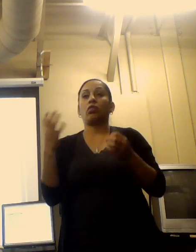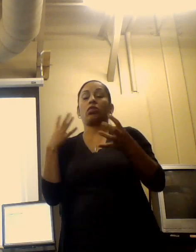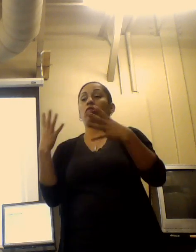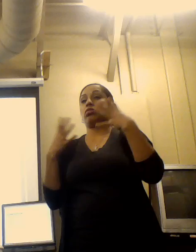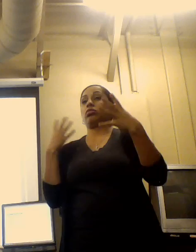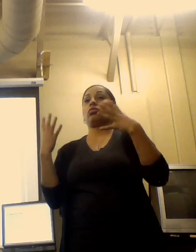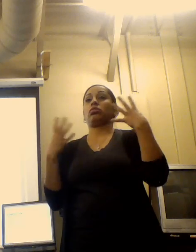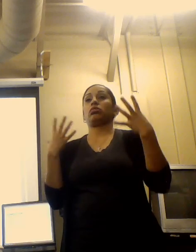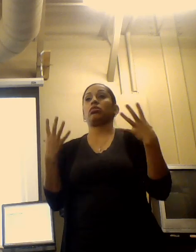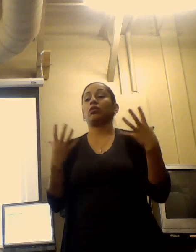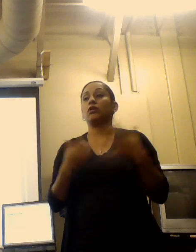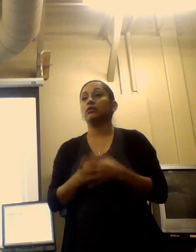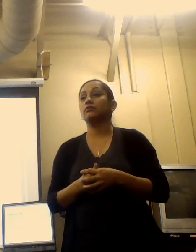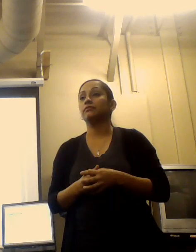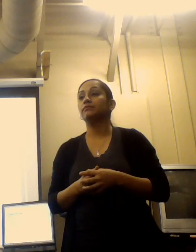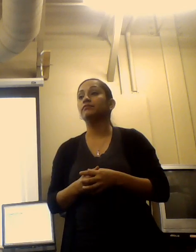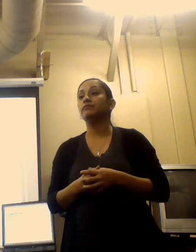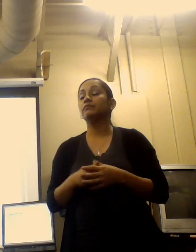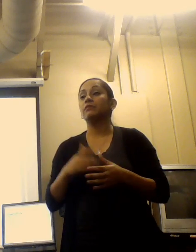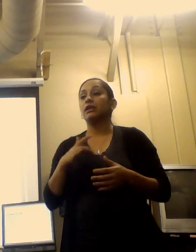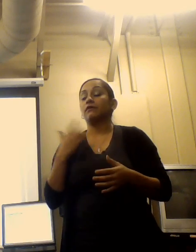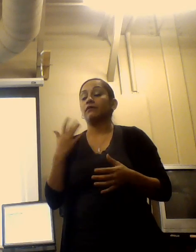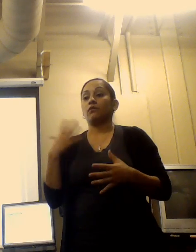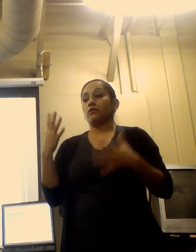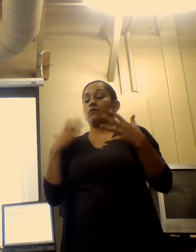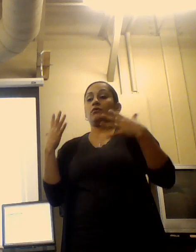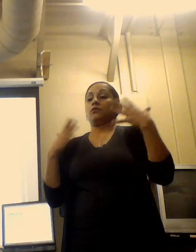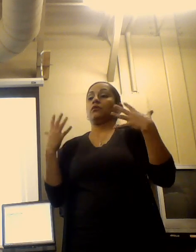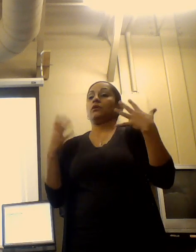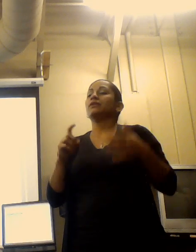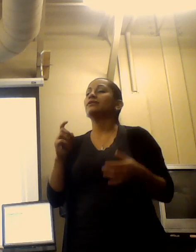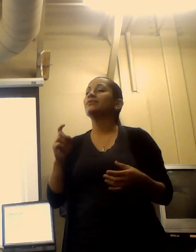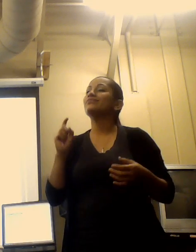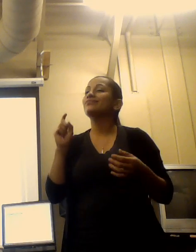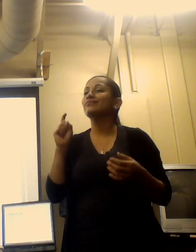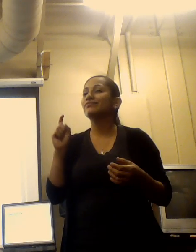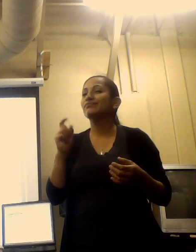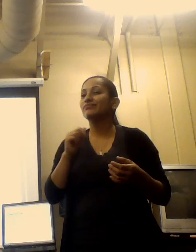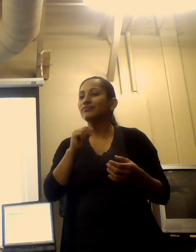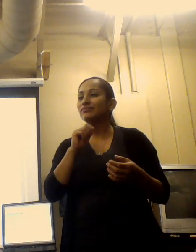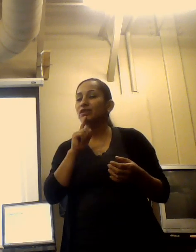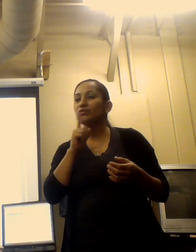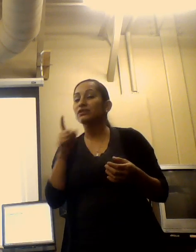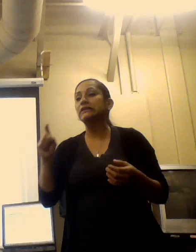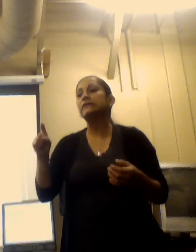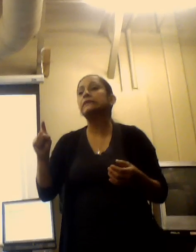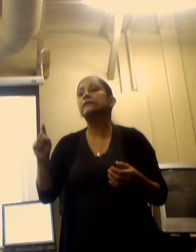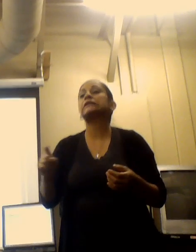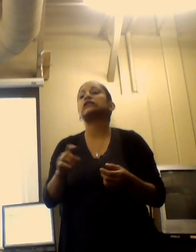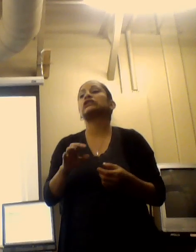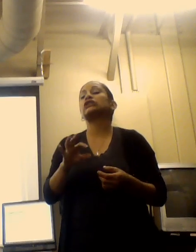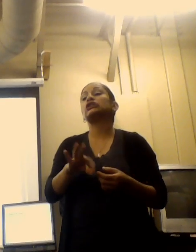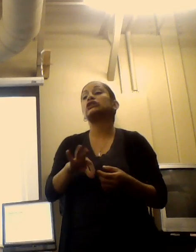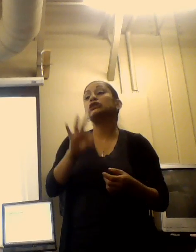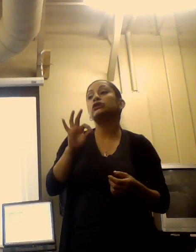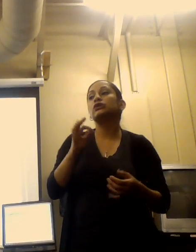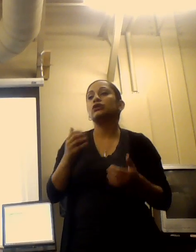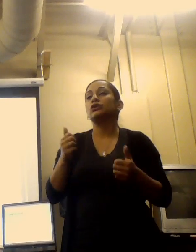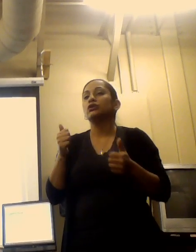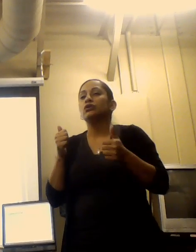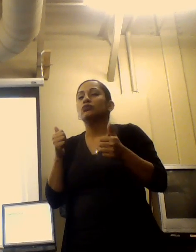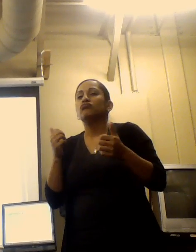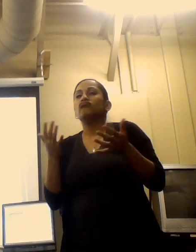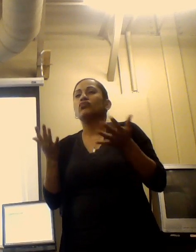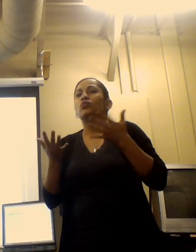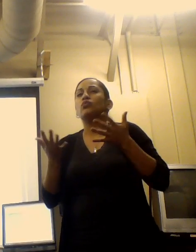completely gorgeous and you're just overwhelmed. You really do have to choose, like, what is this image about? Like, sometimes you can't put